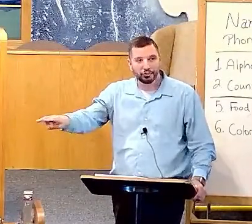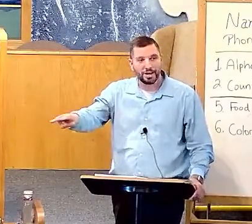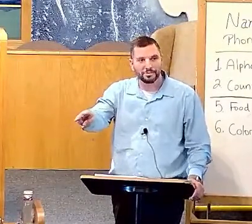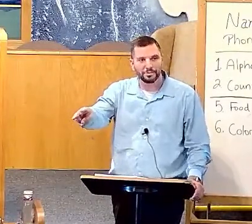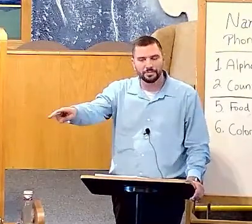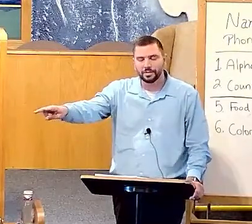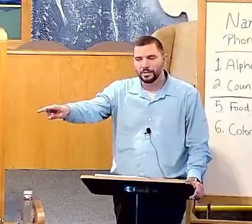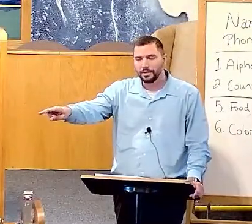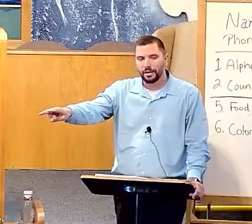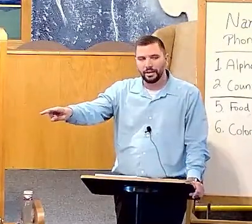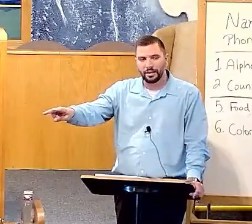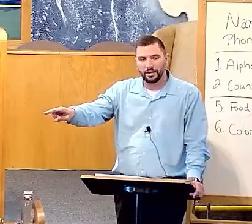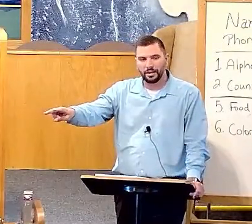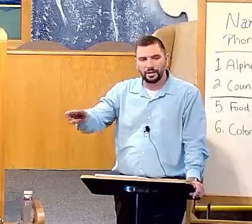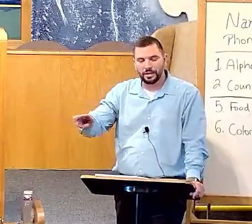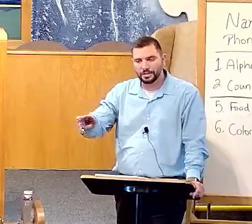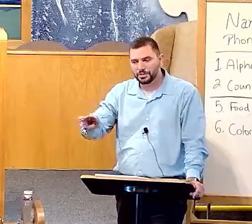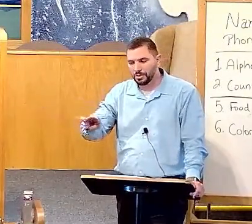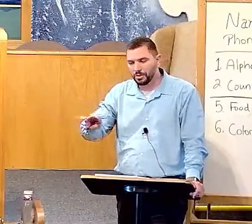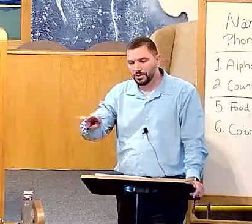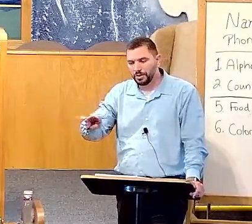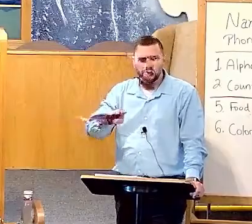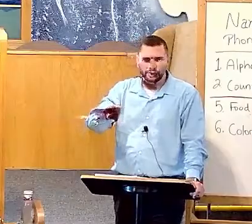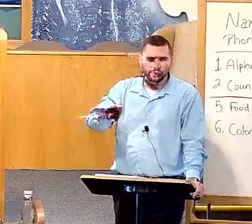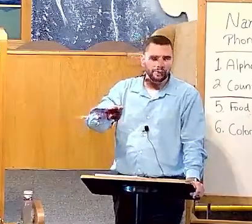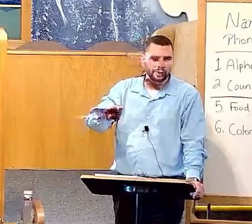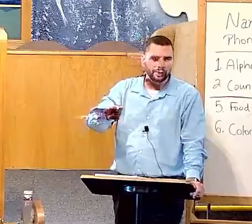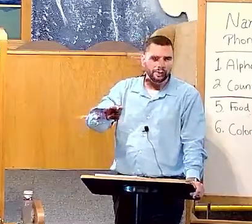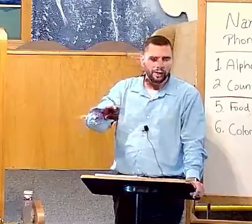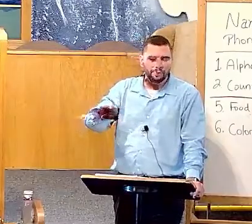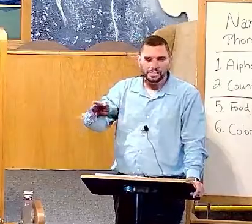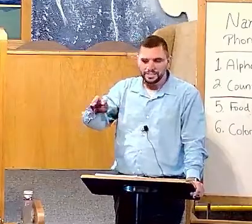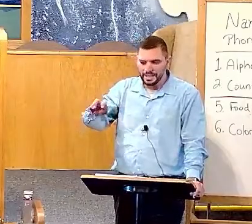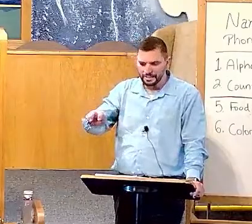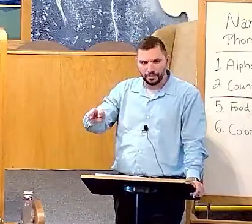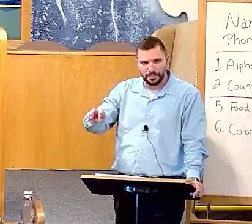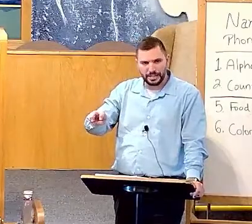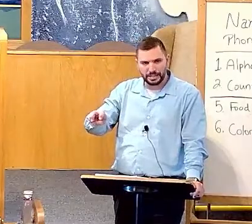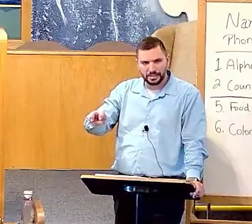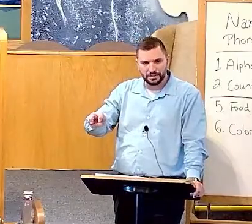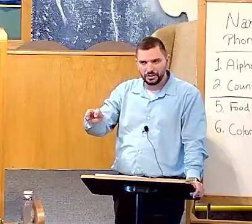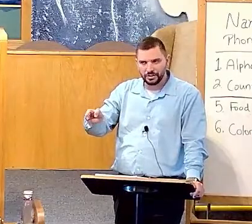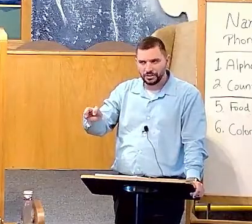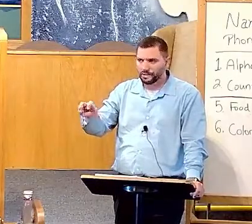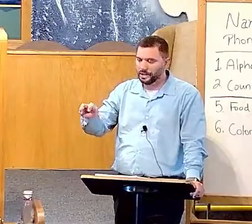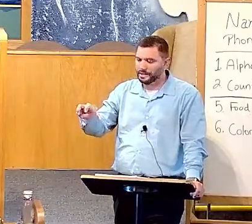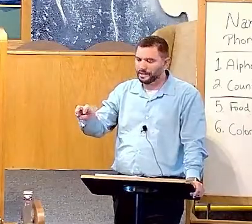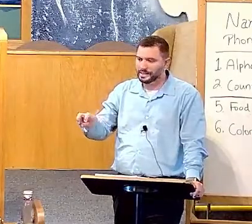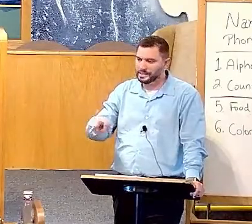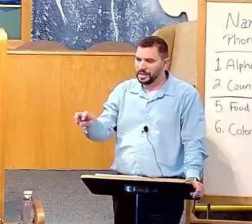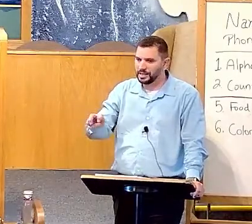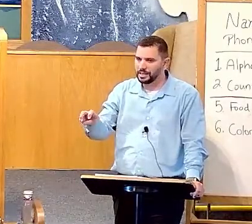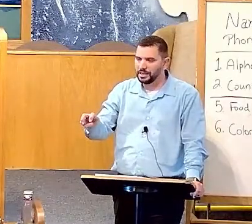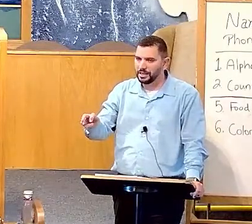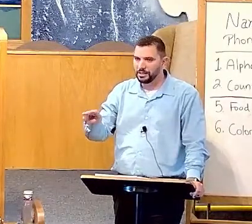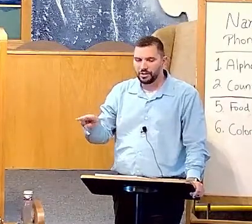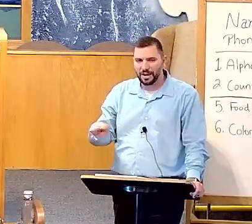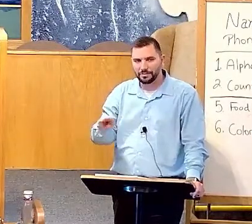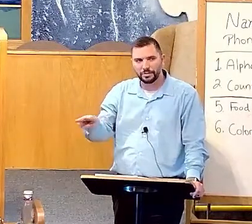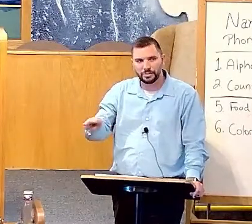travel. And so I usually do, but a snake is more bent, and then that snake to travel, they